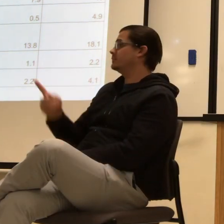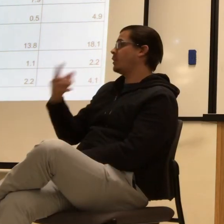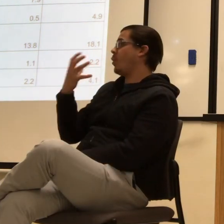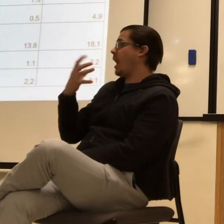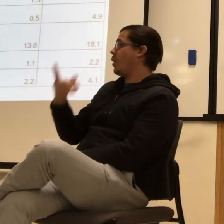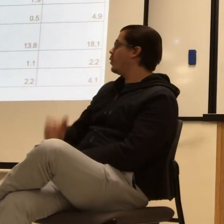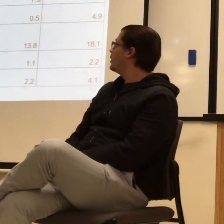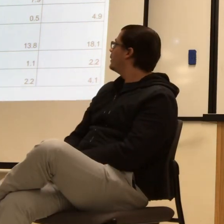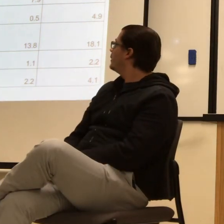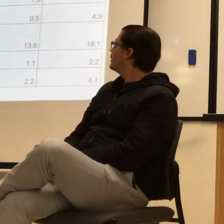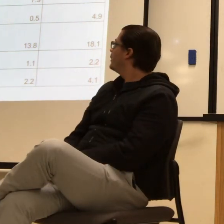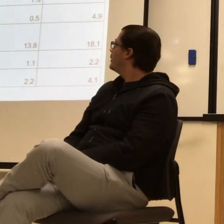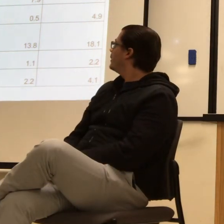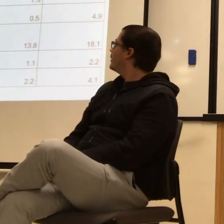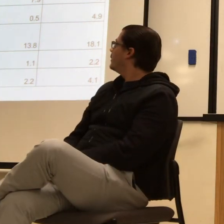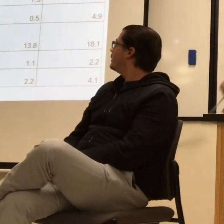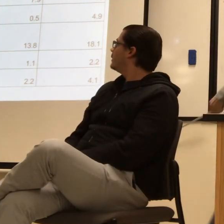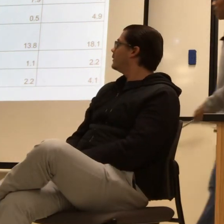So